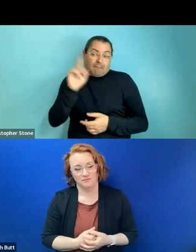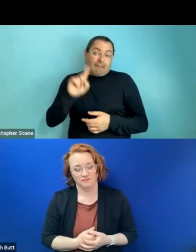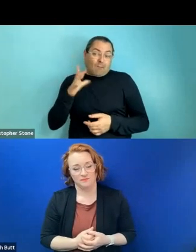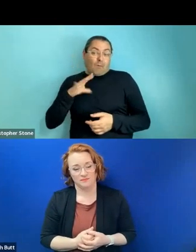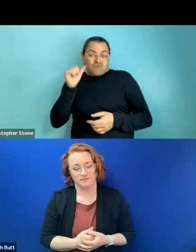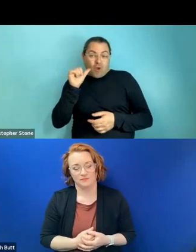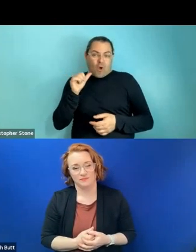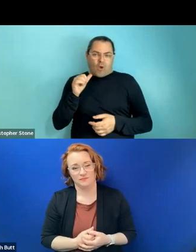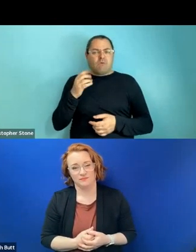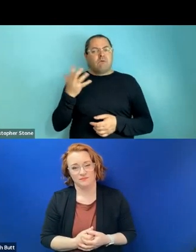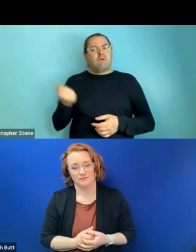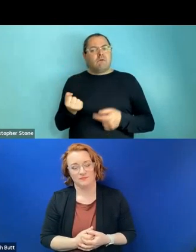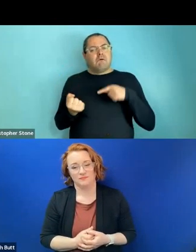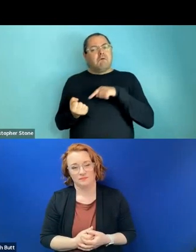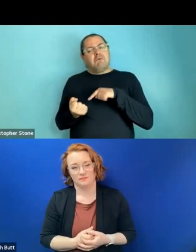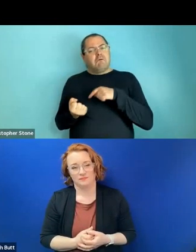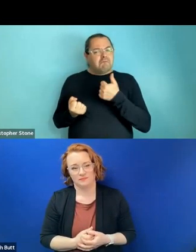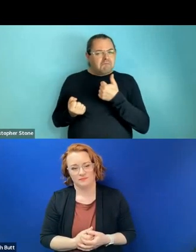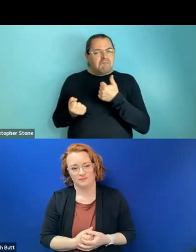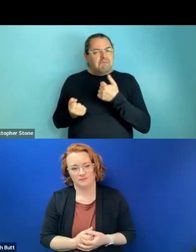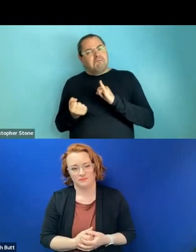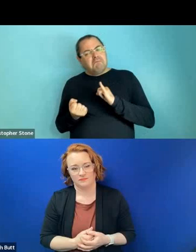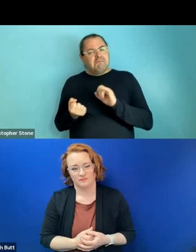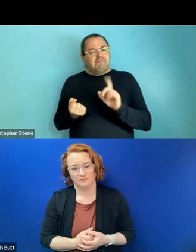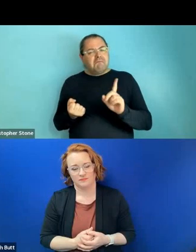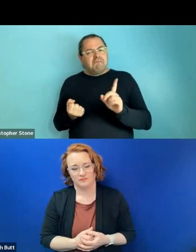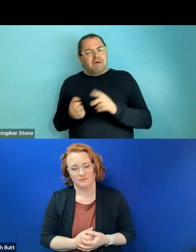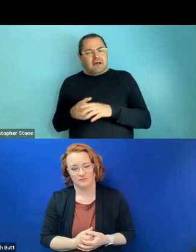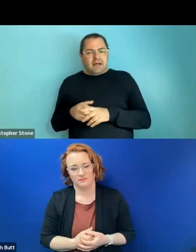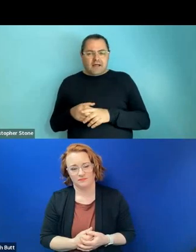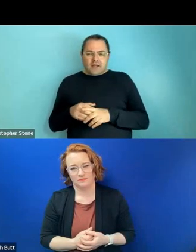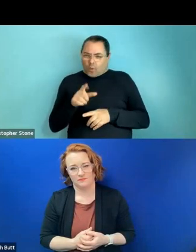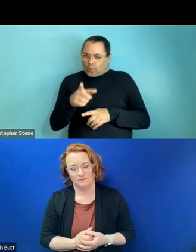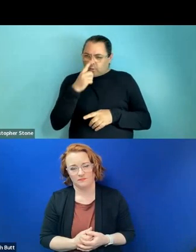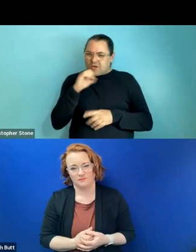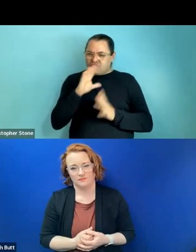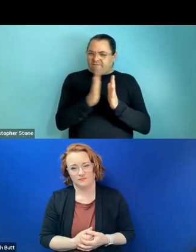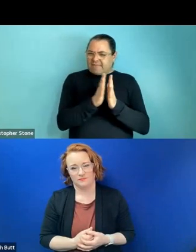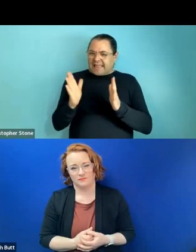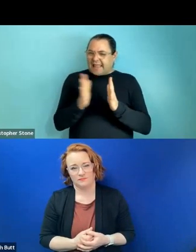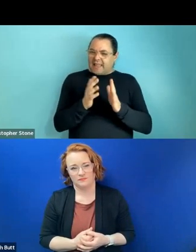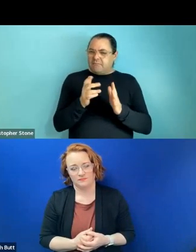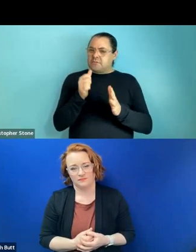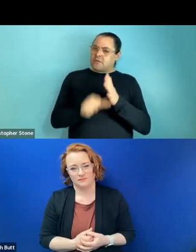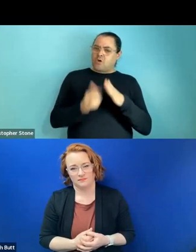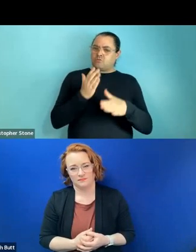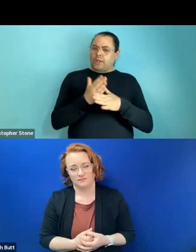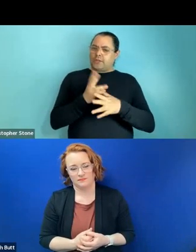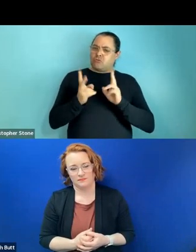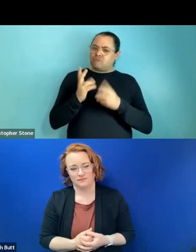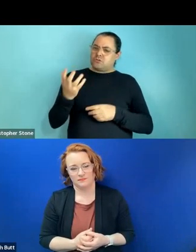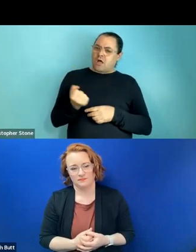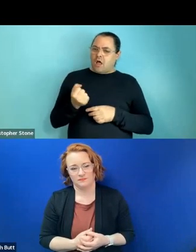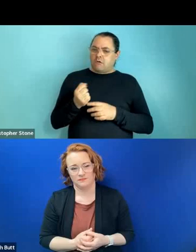want to know, well, what do you actually get paid? Is it salary? Now, can you say roughly what would someone start with, or did it